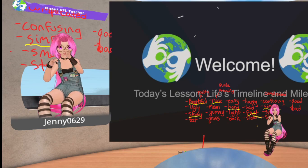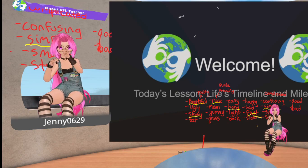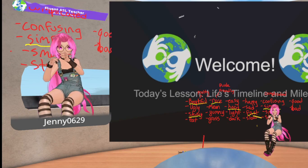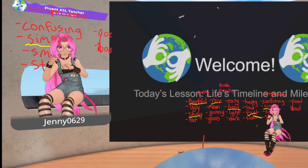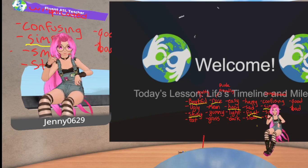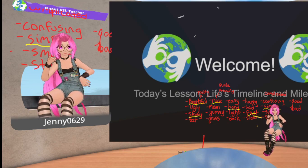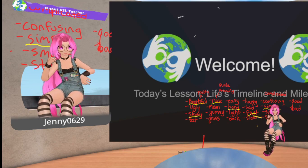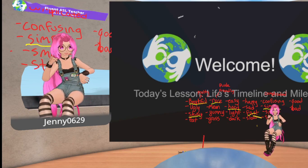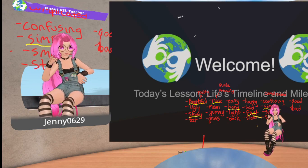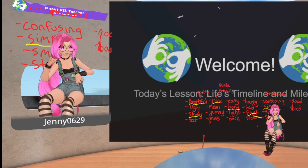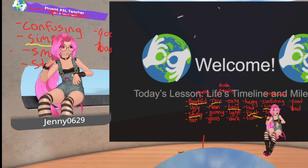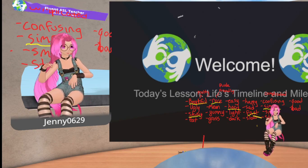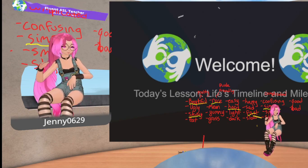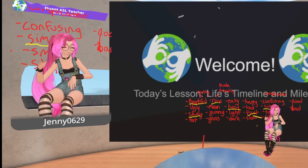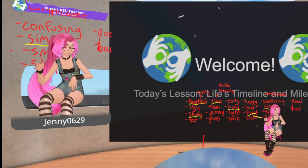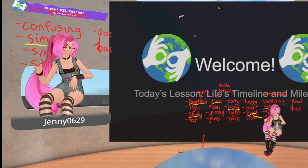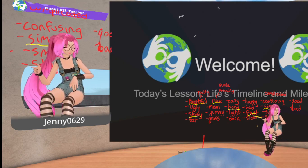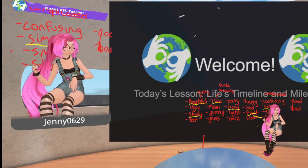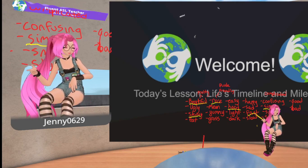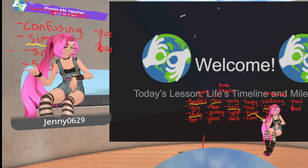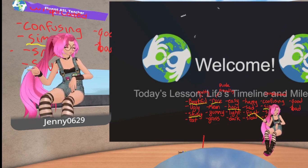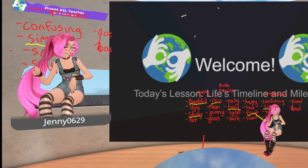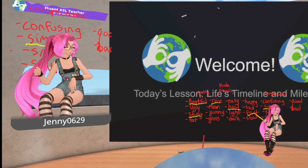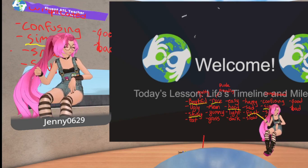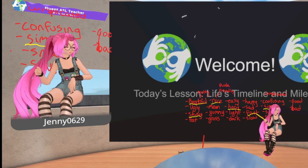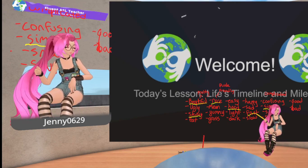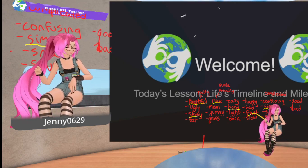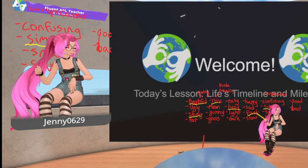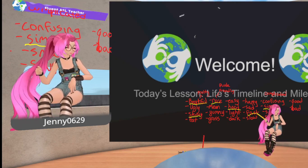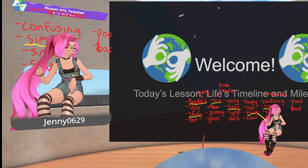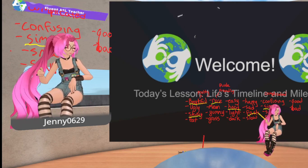stays still. Simple. Yes?